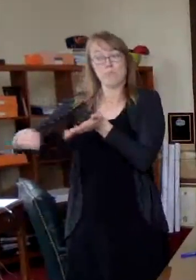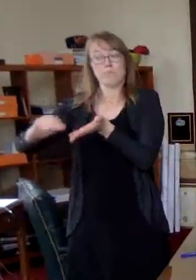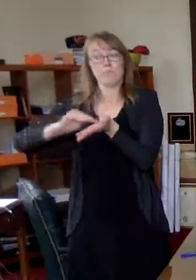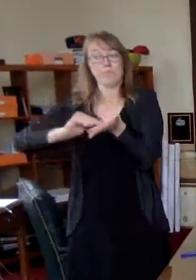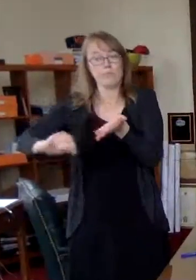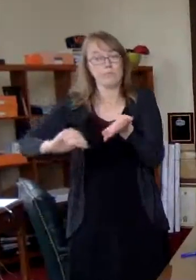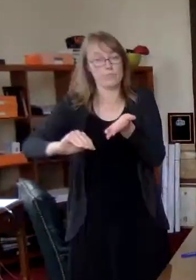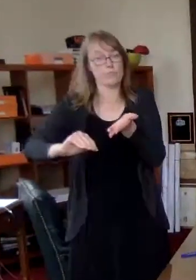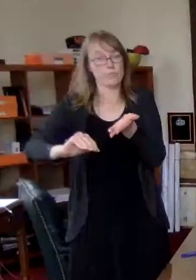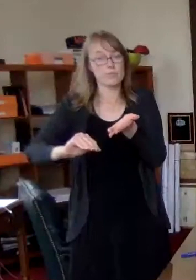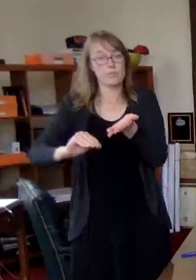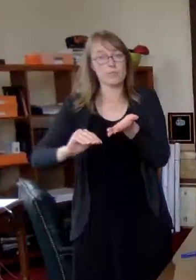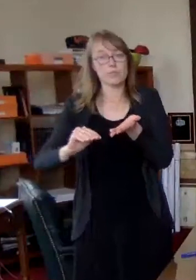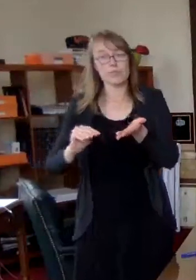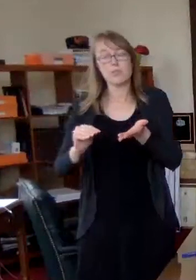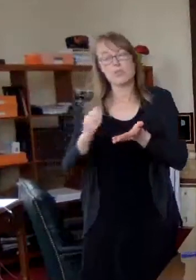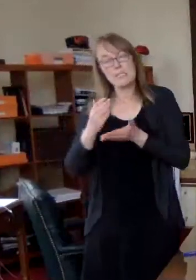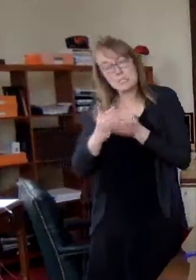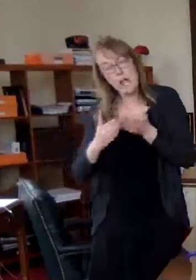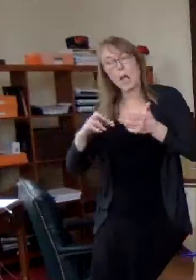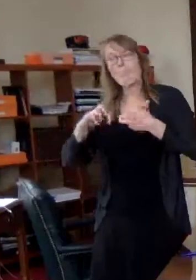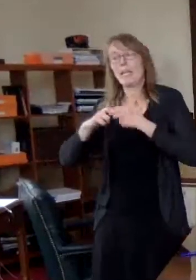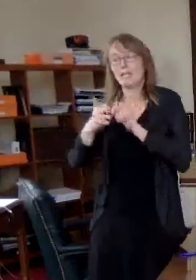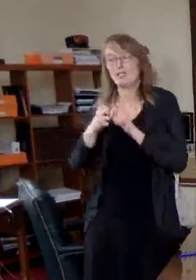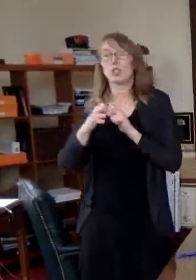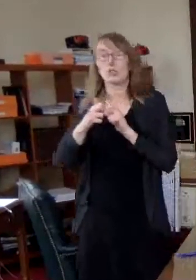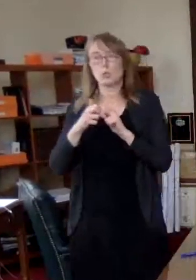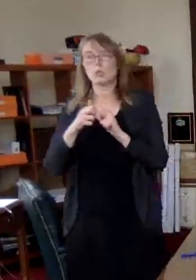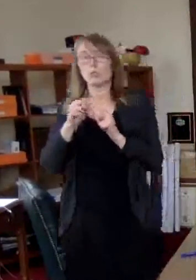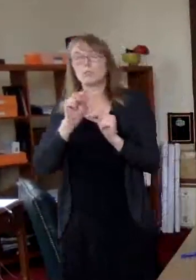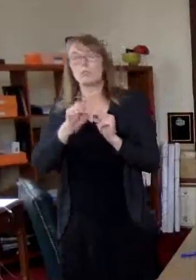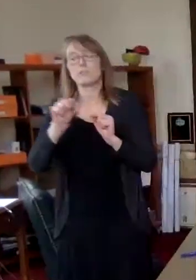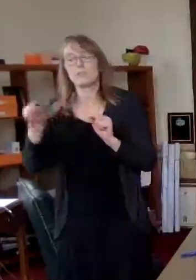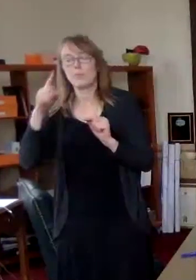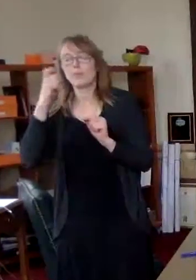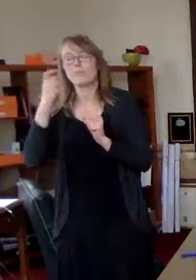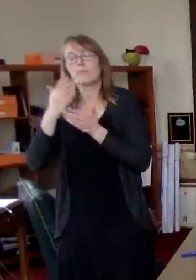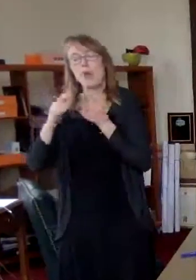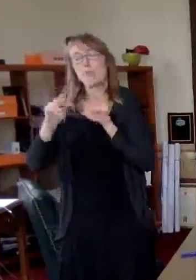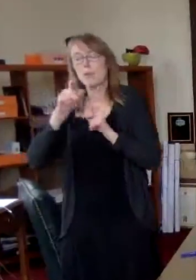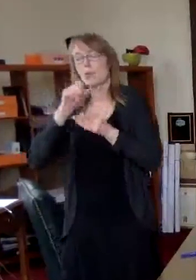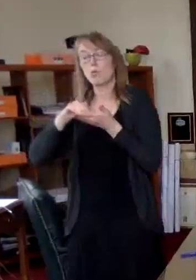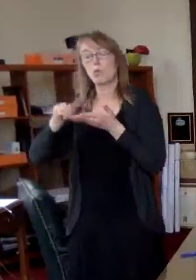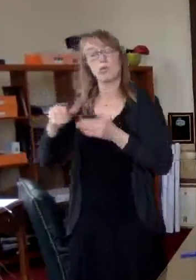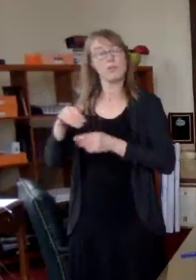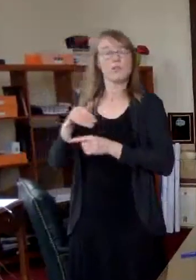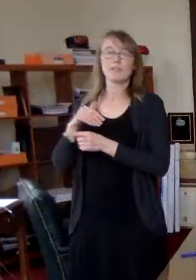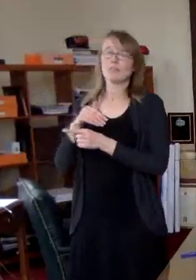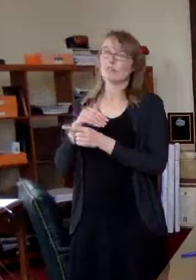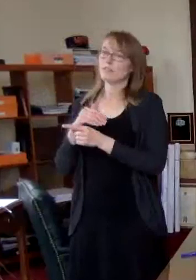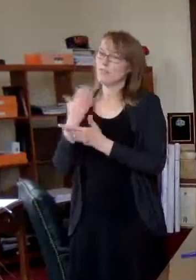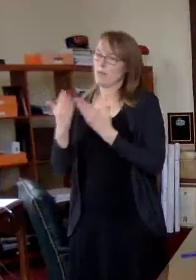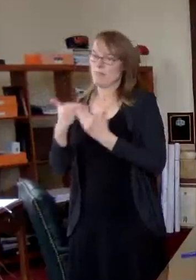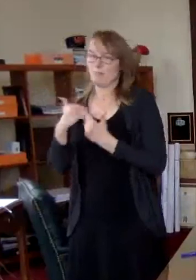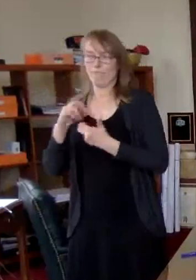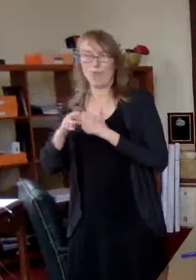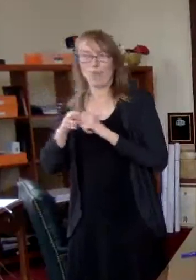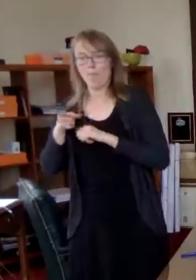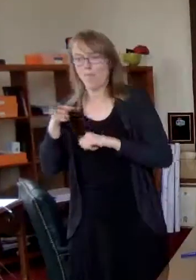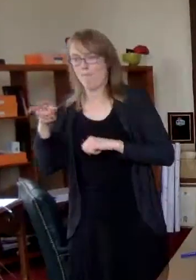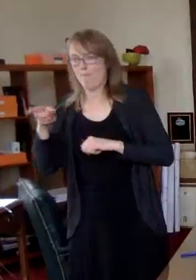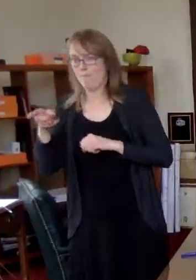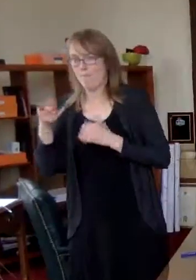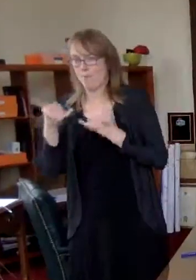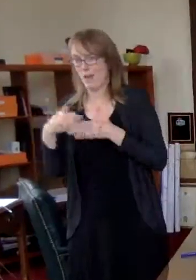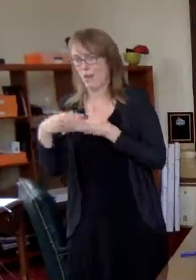recognizance. There are a few issues with that having to do with a few of the people that have been released. But for the most part, we didn't have anyone in